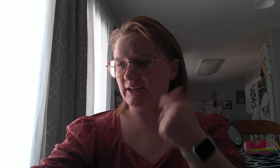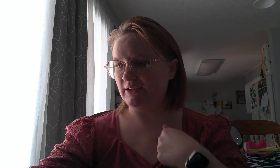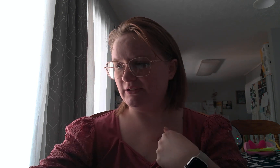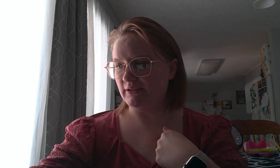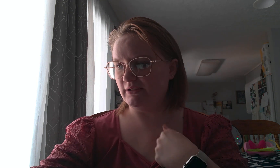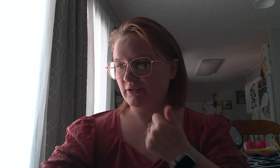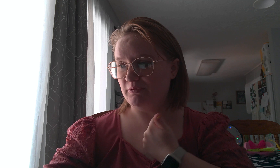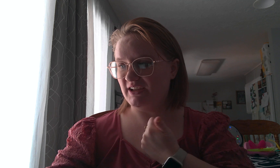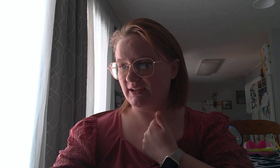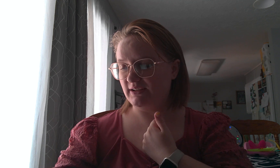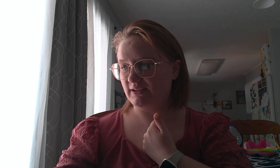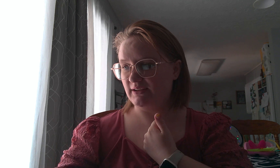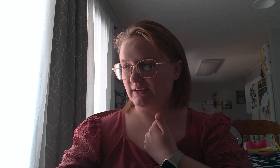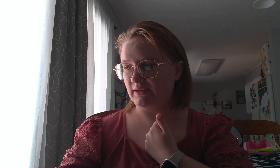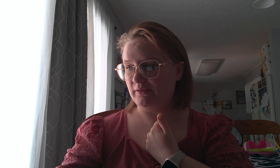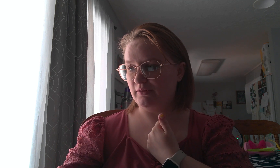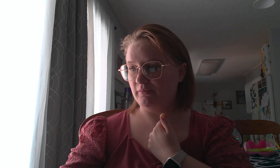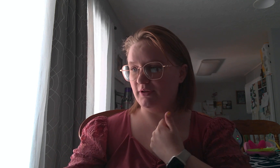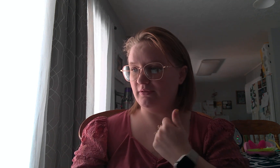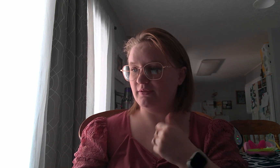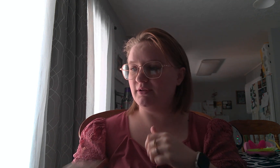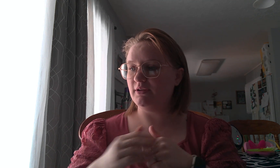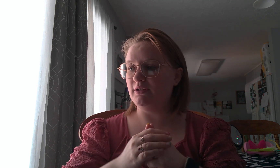where do I see